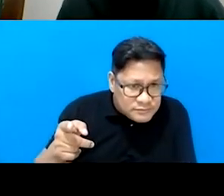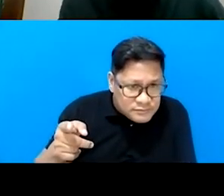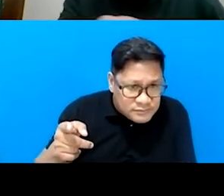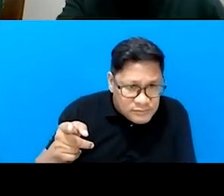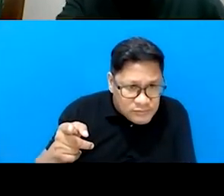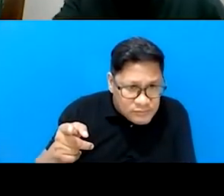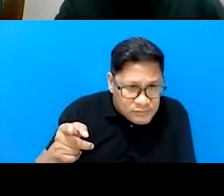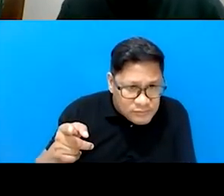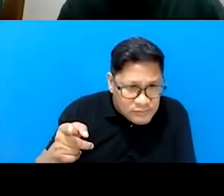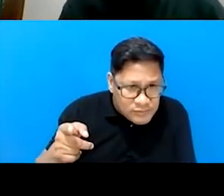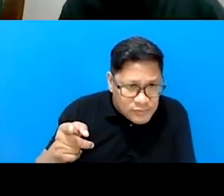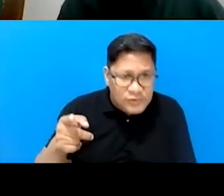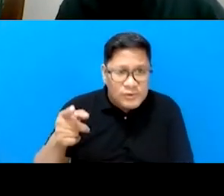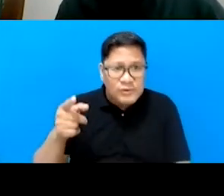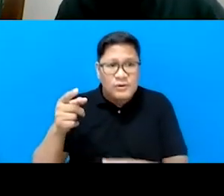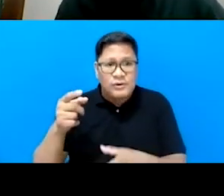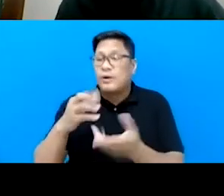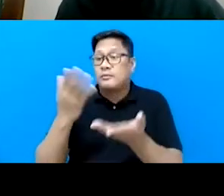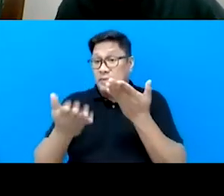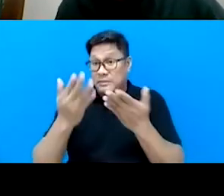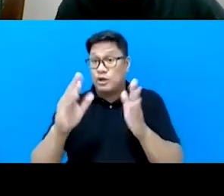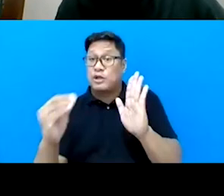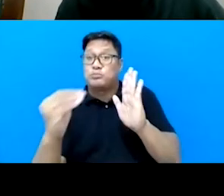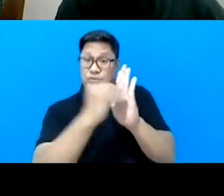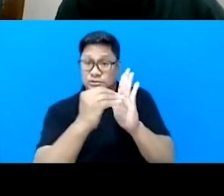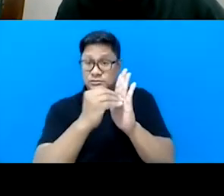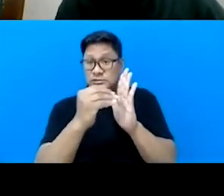So you could just write in the English translation there.